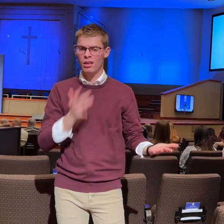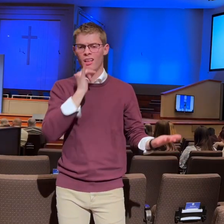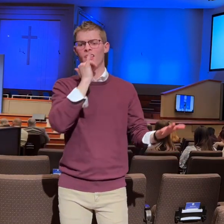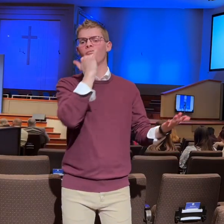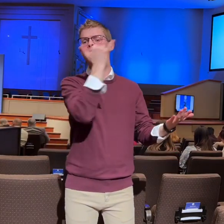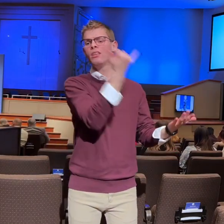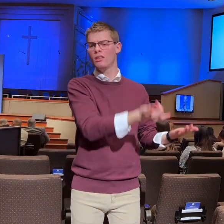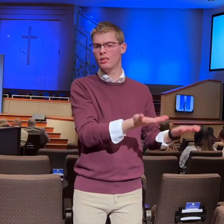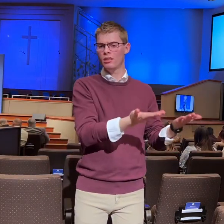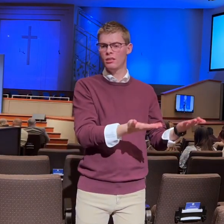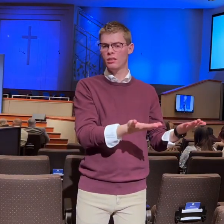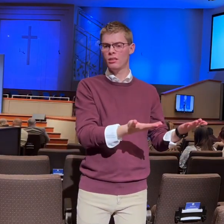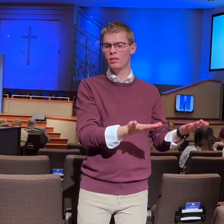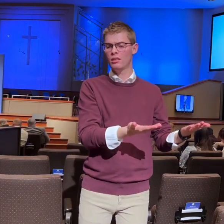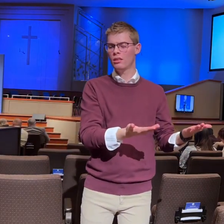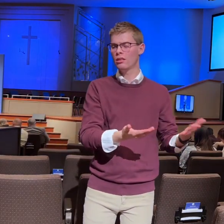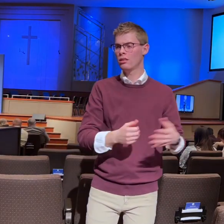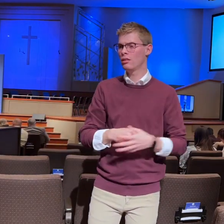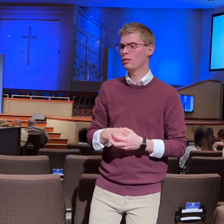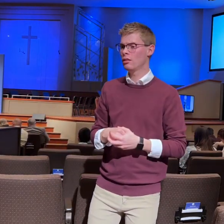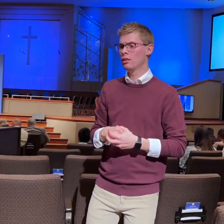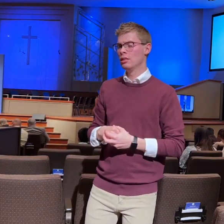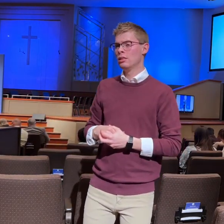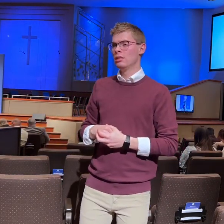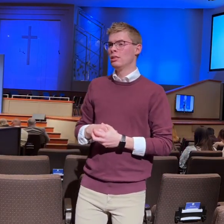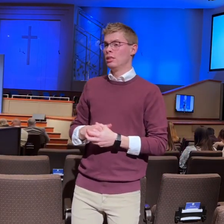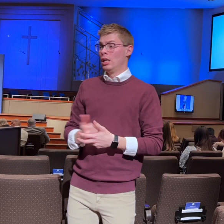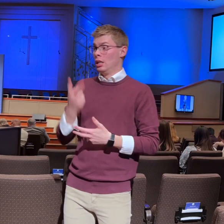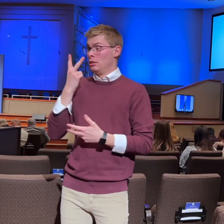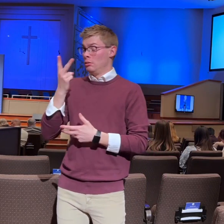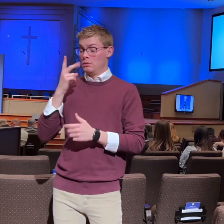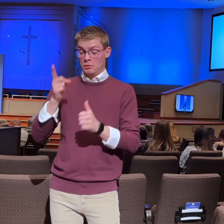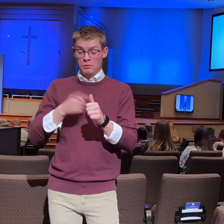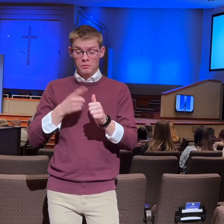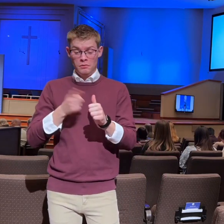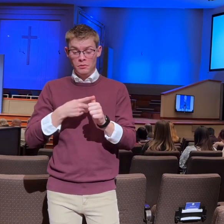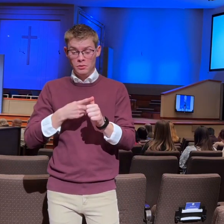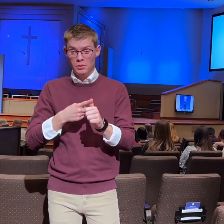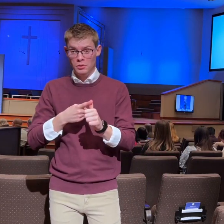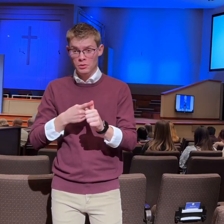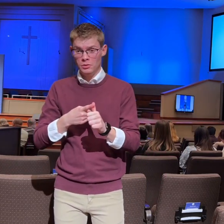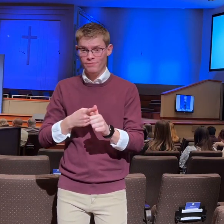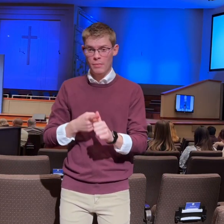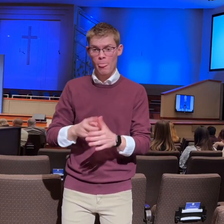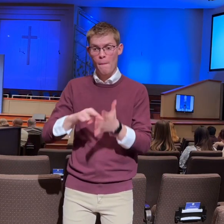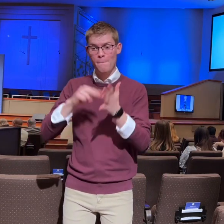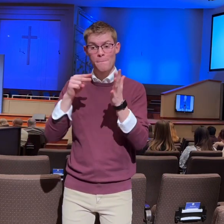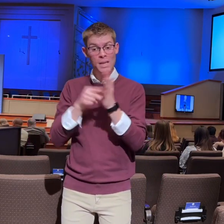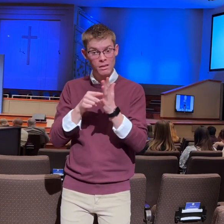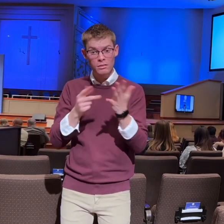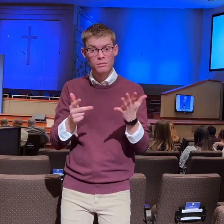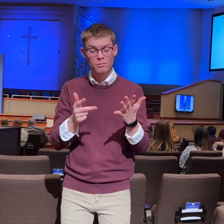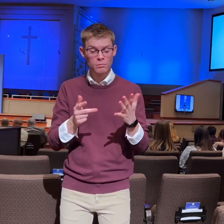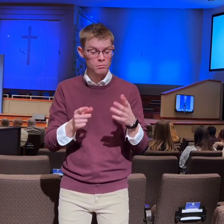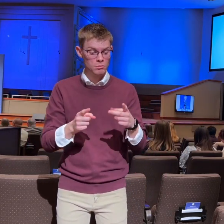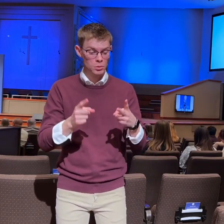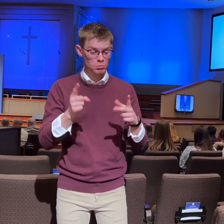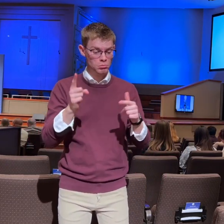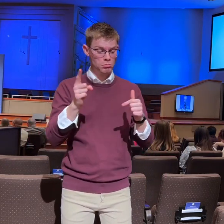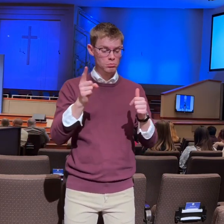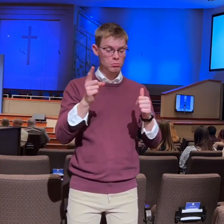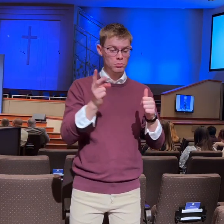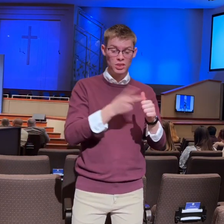apostasy. It's the falling away. The danger of apostasy is that people will hold to another gospel,